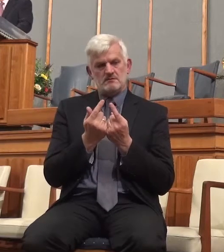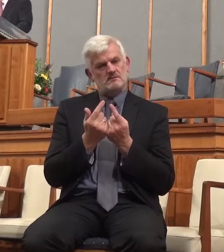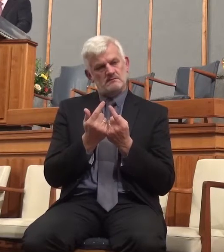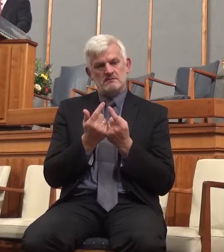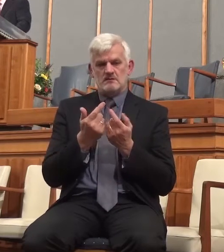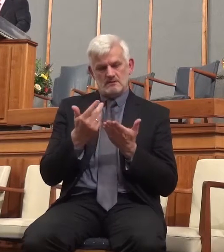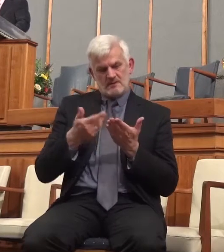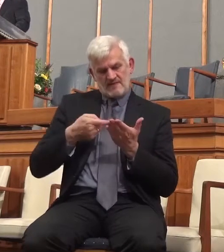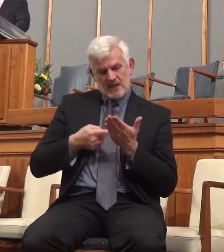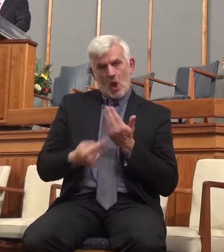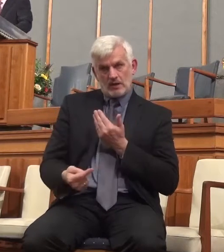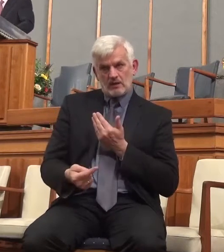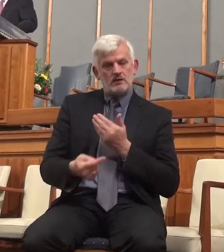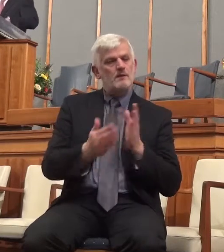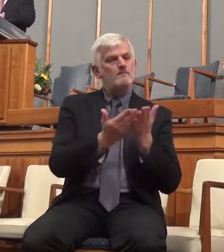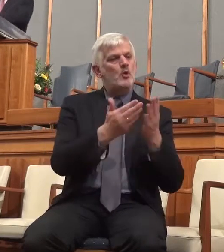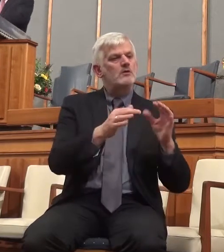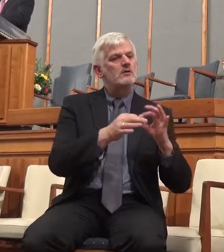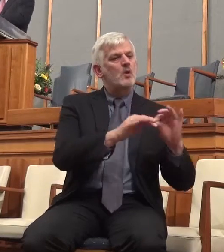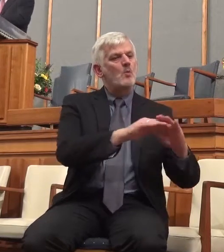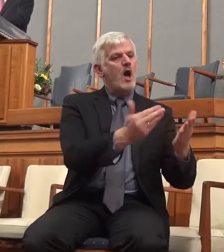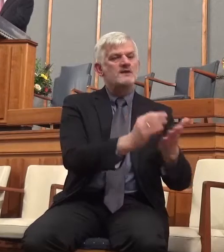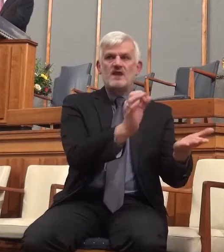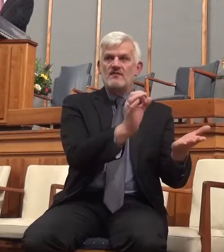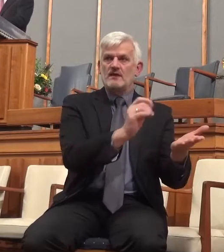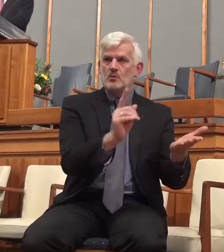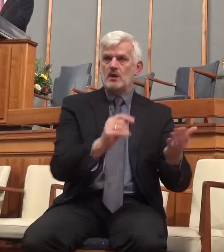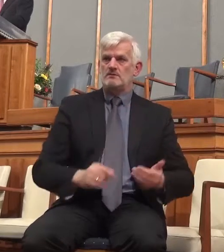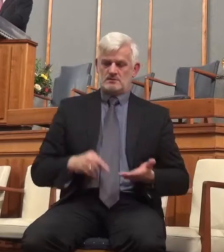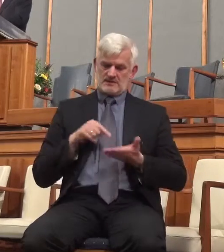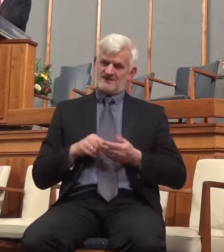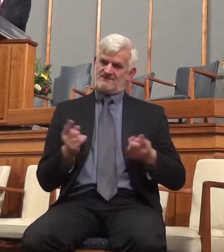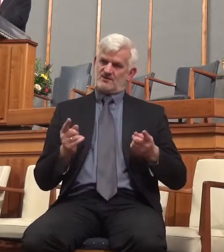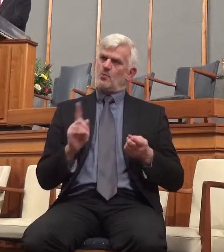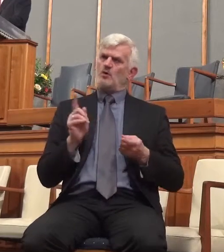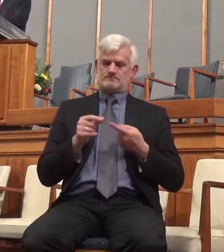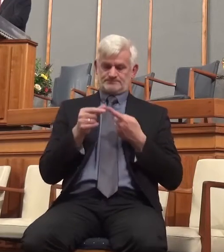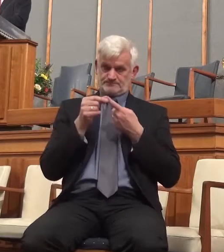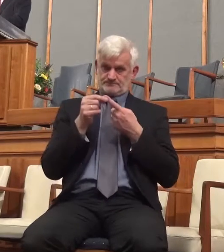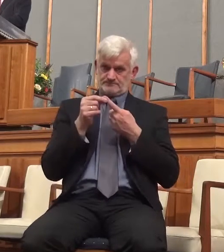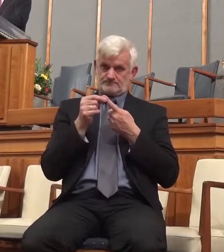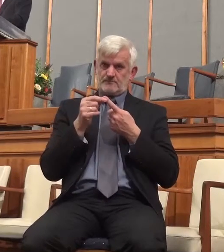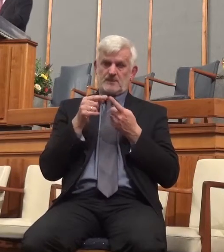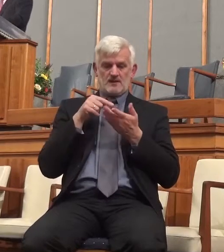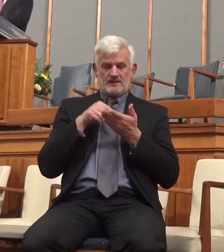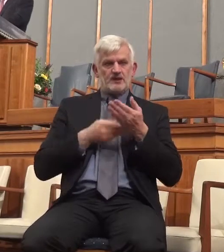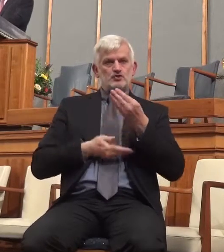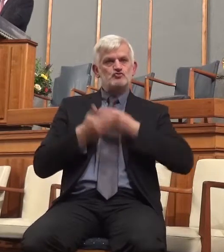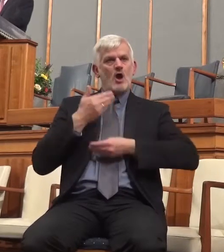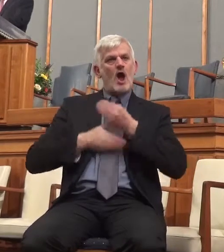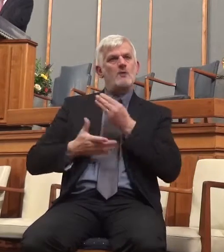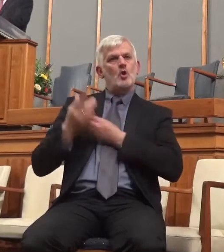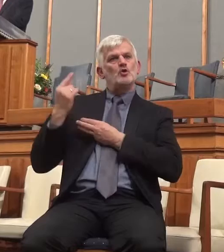literature. You have descriptions of God and his attributes. And the more you study